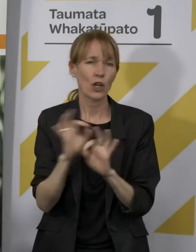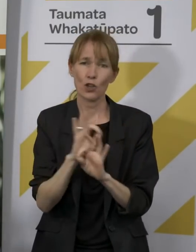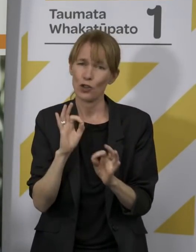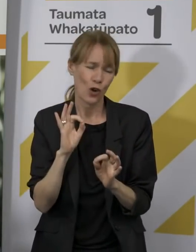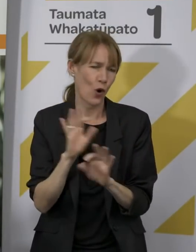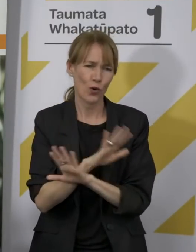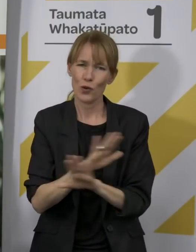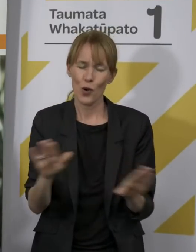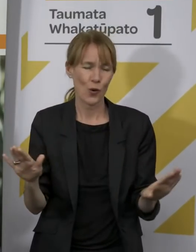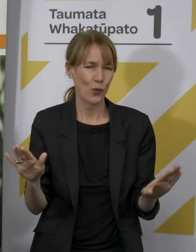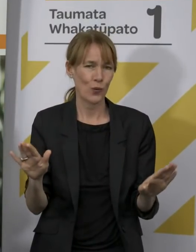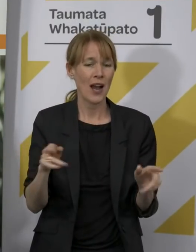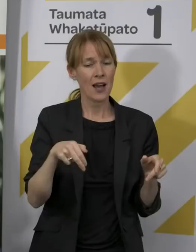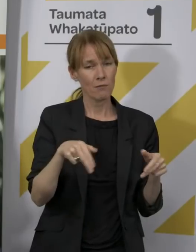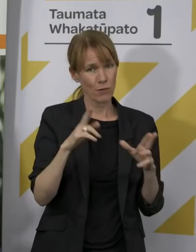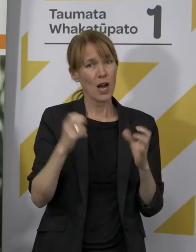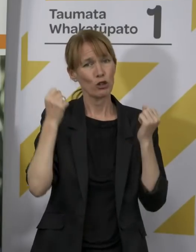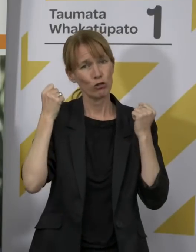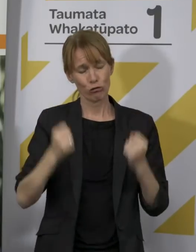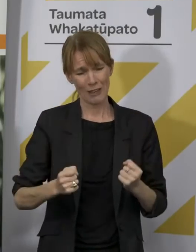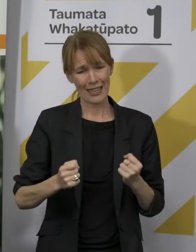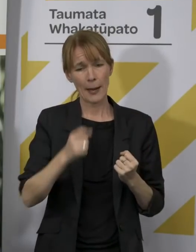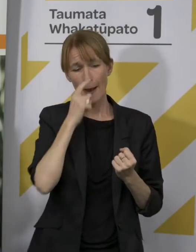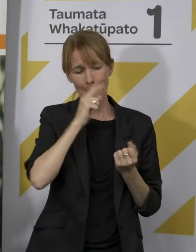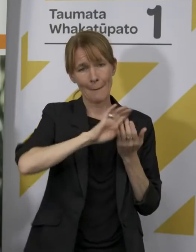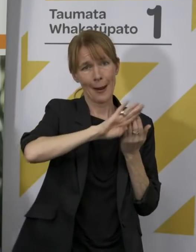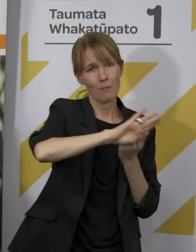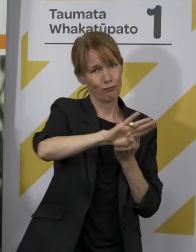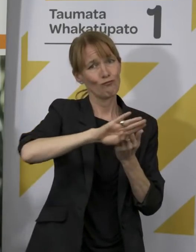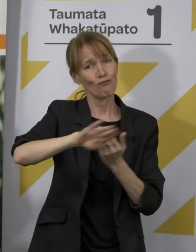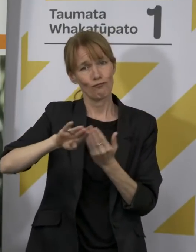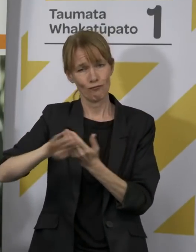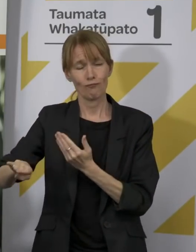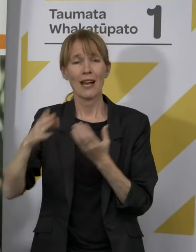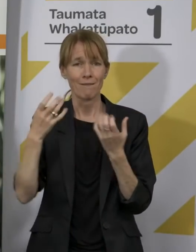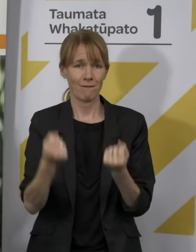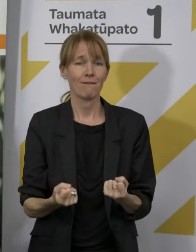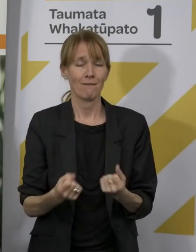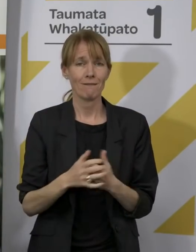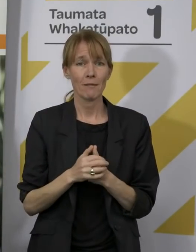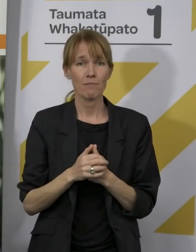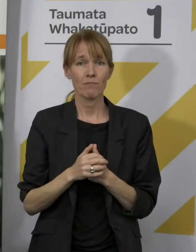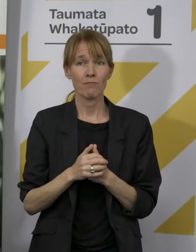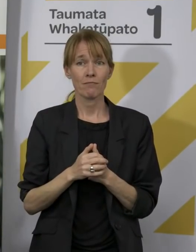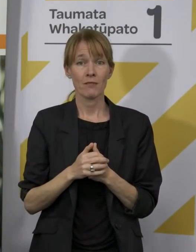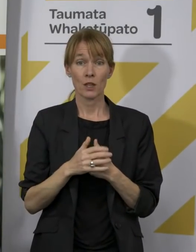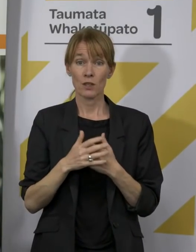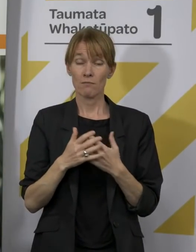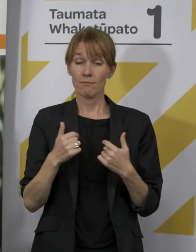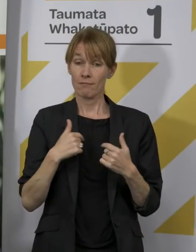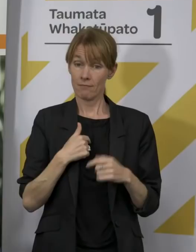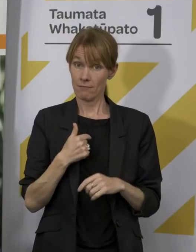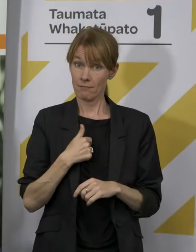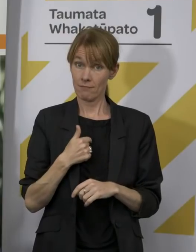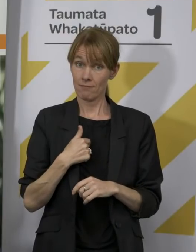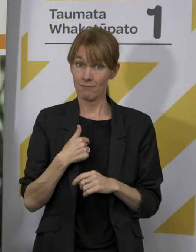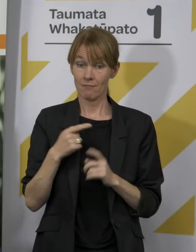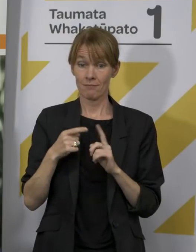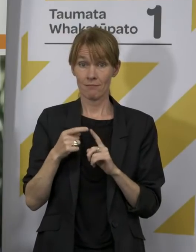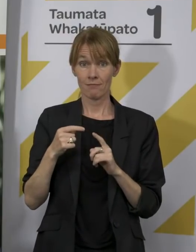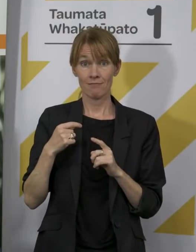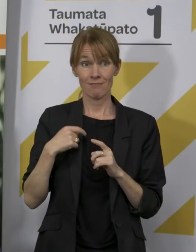not the circumstances in these facilities. And you also know that, just to be sure of that, Air